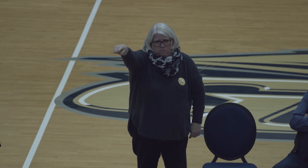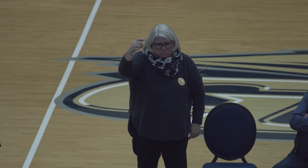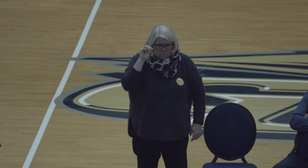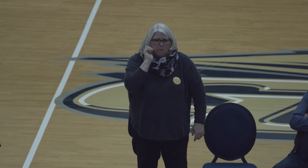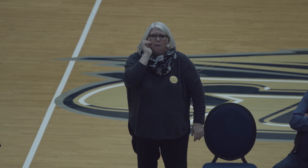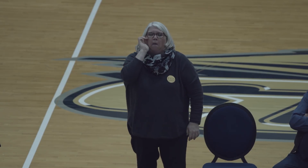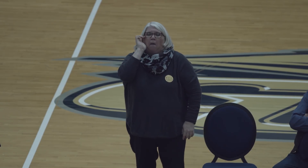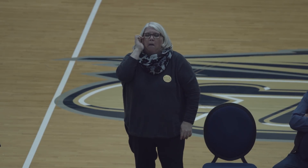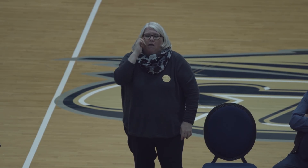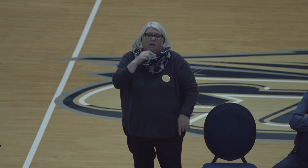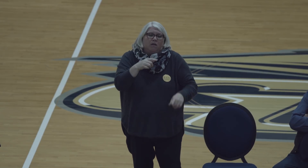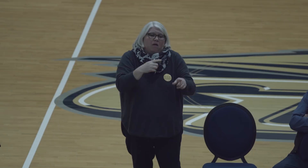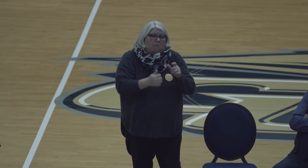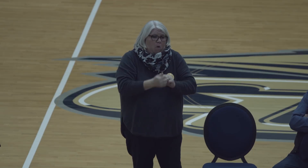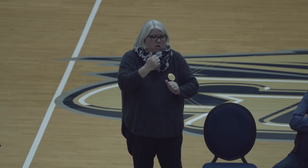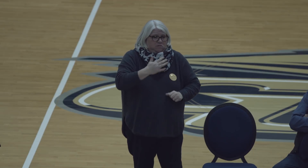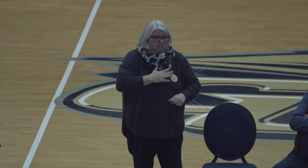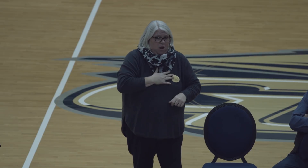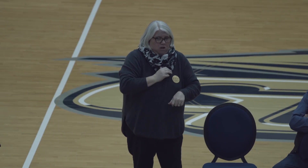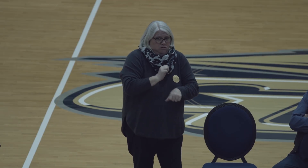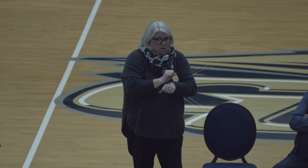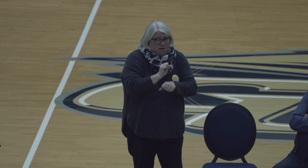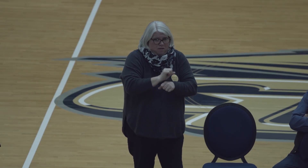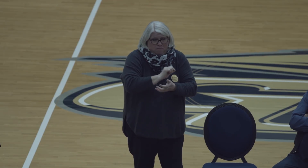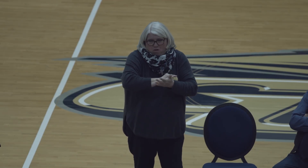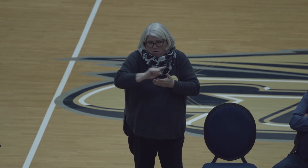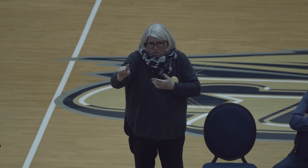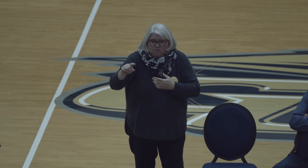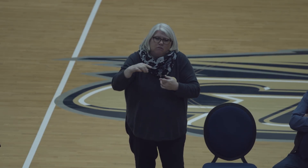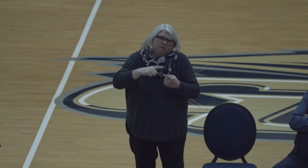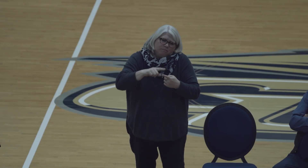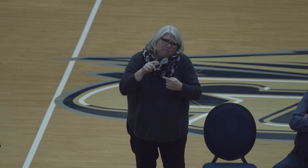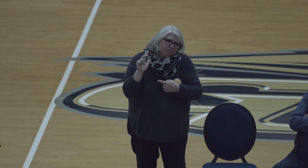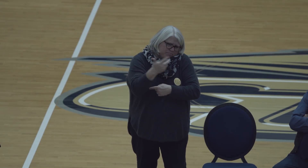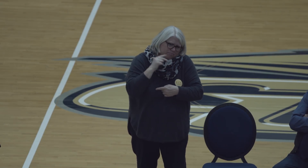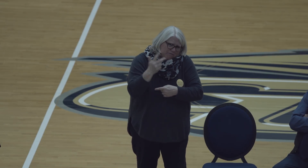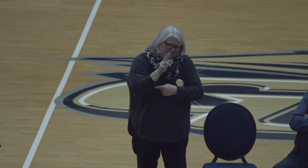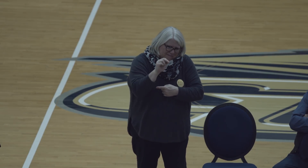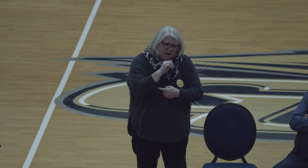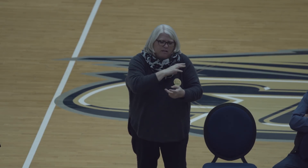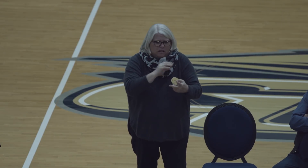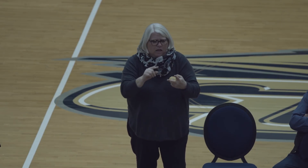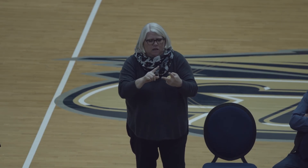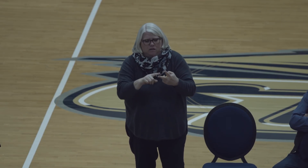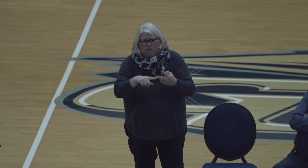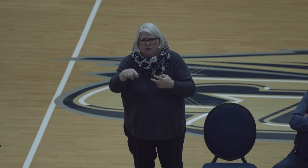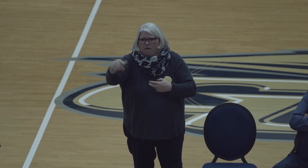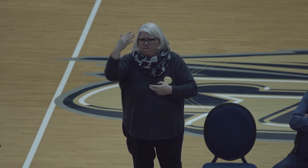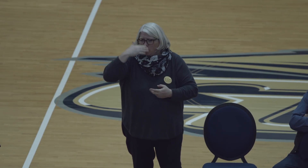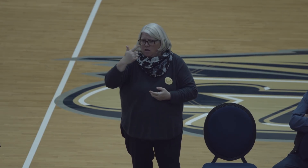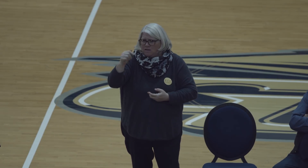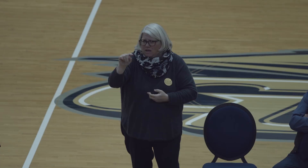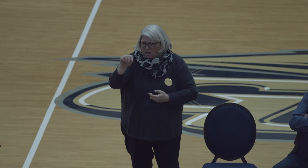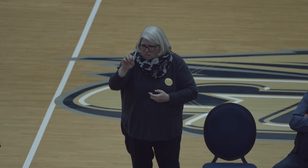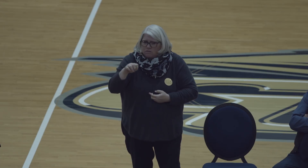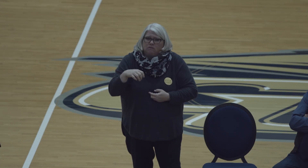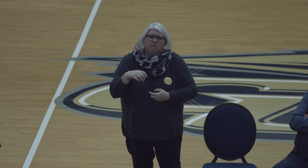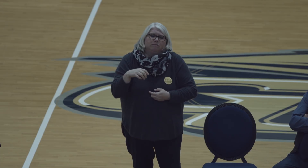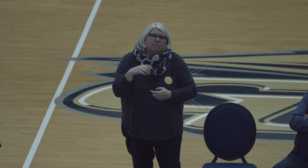gate that was open for entrance was at the very front. And my job throughout the week was to convey people around in the van and also